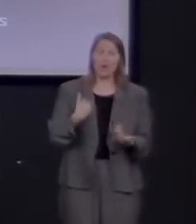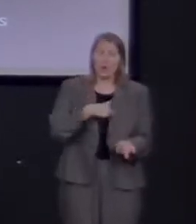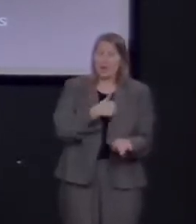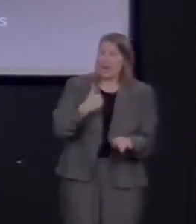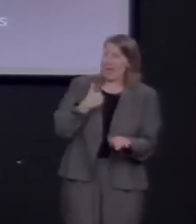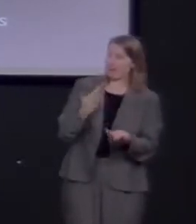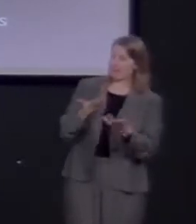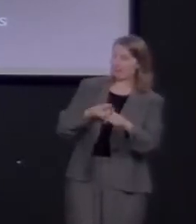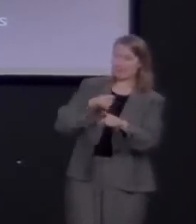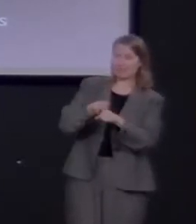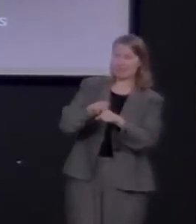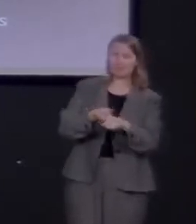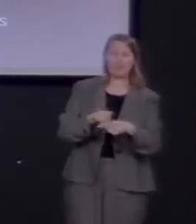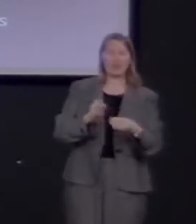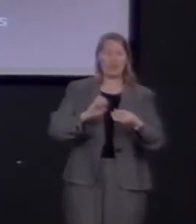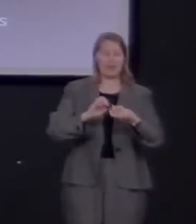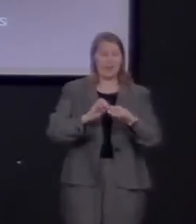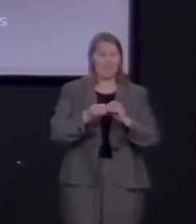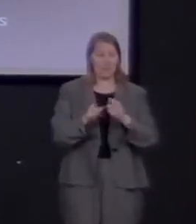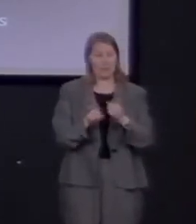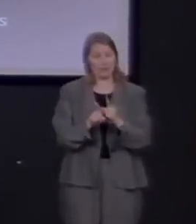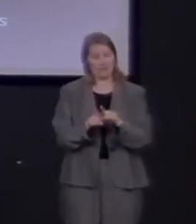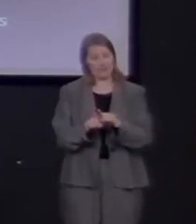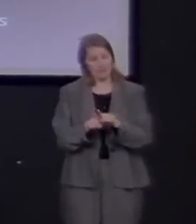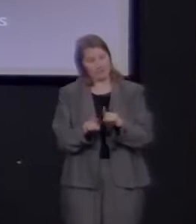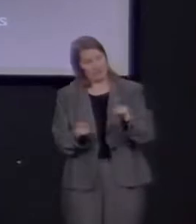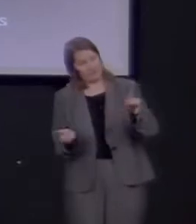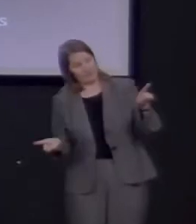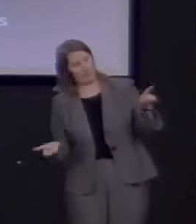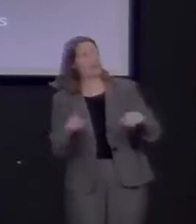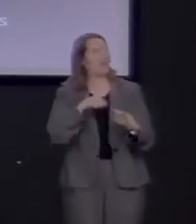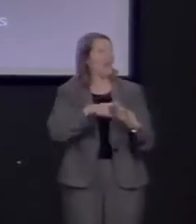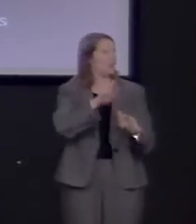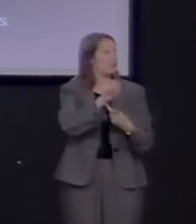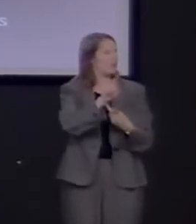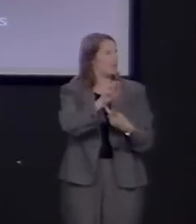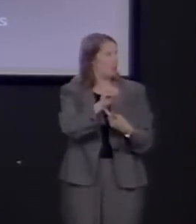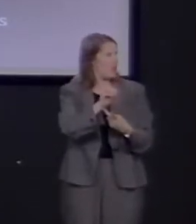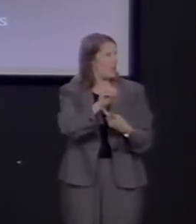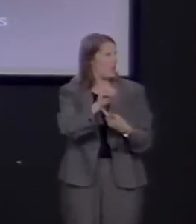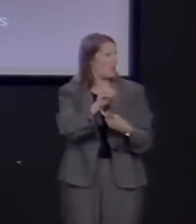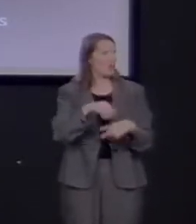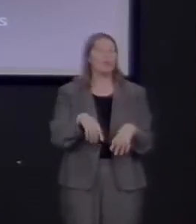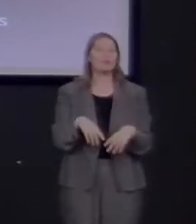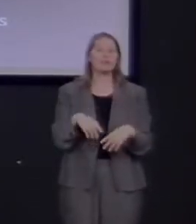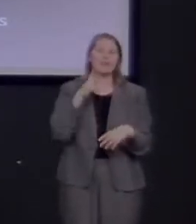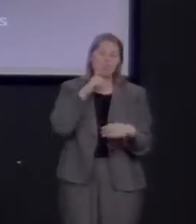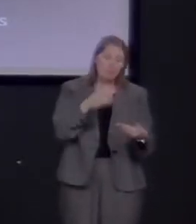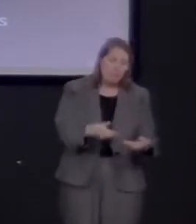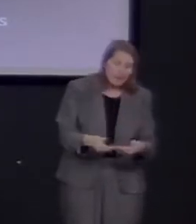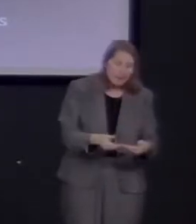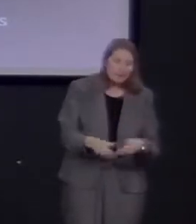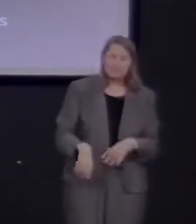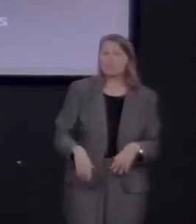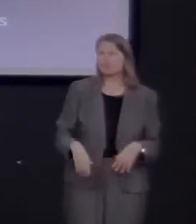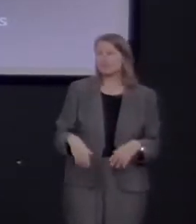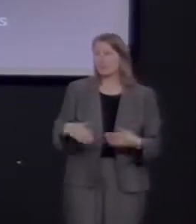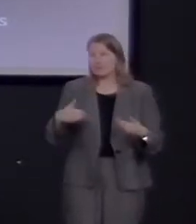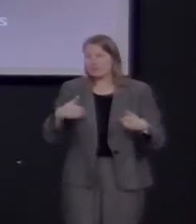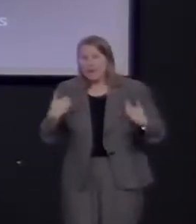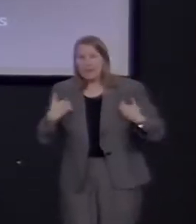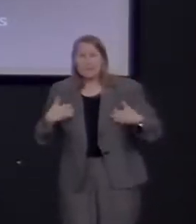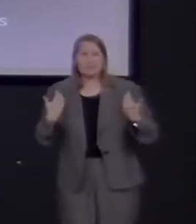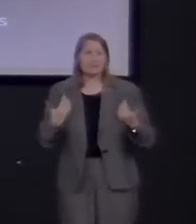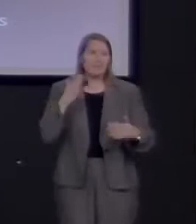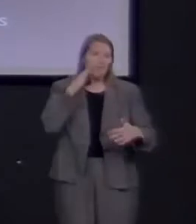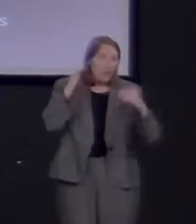effect of numerical distance on discrimination and the effect of ratio on discrimination in young infants, in non-human